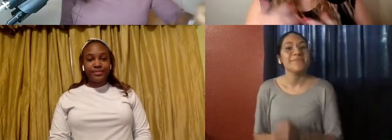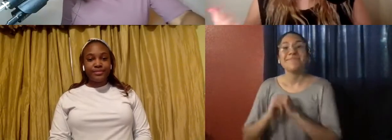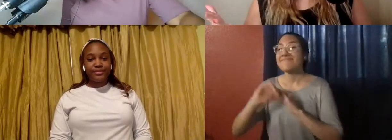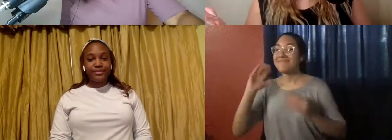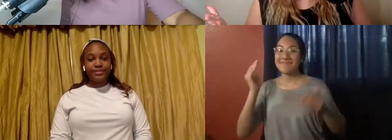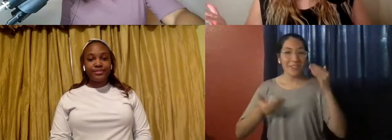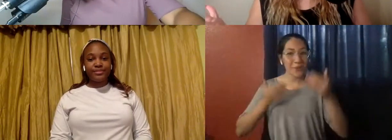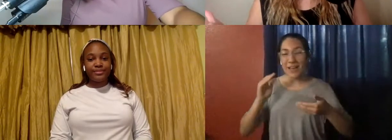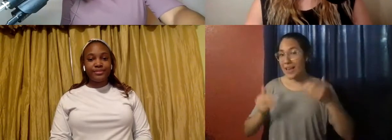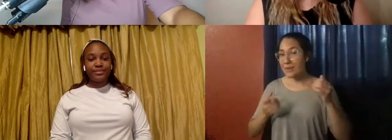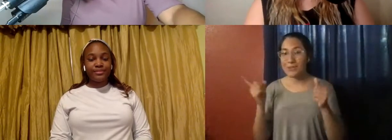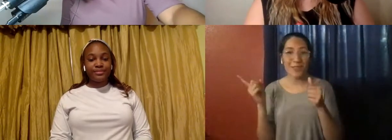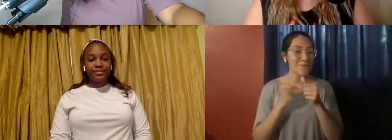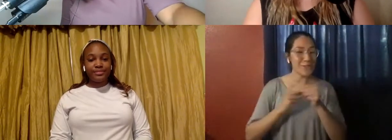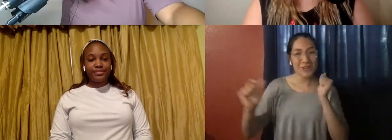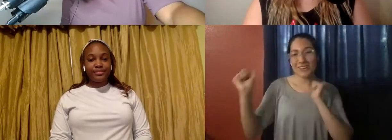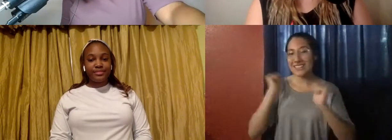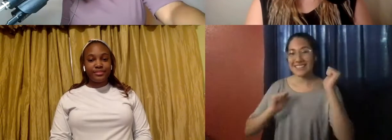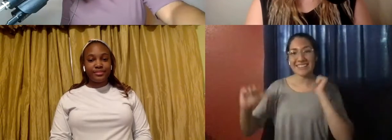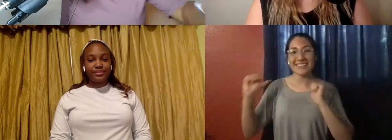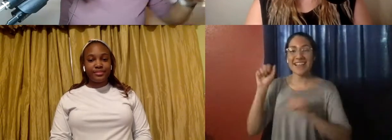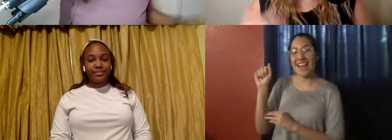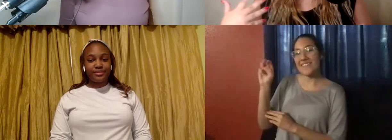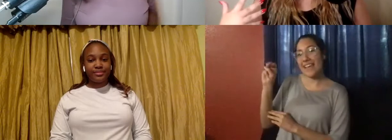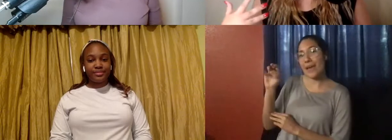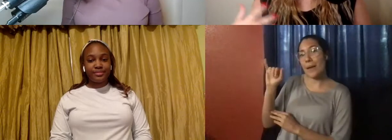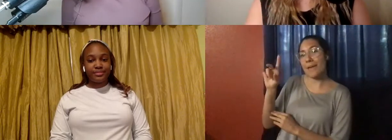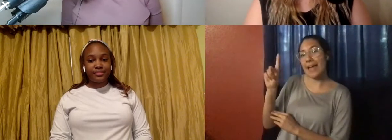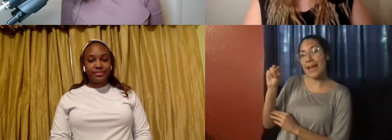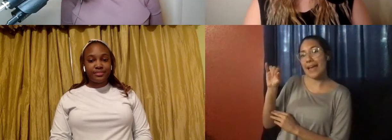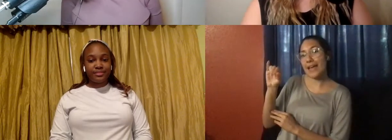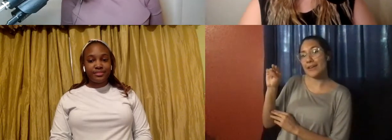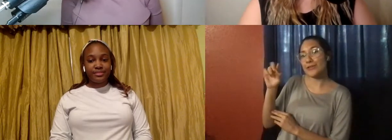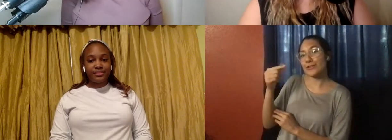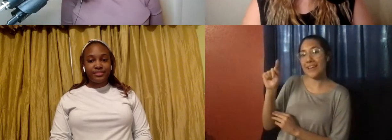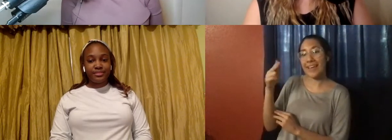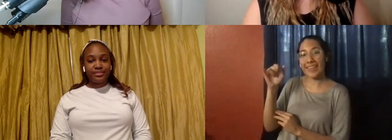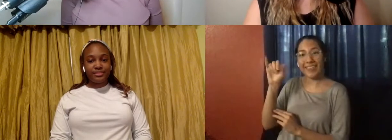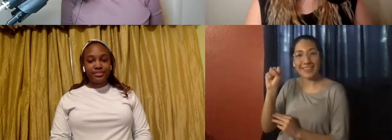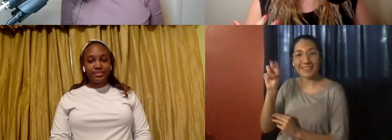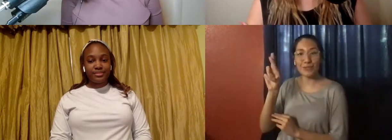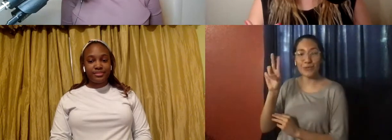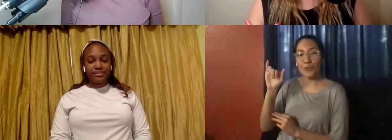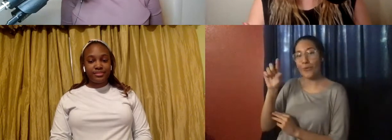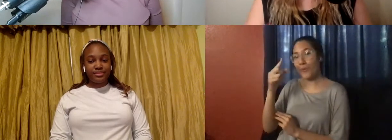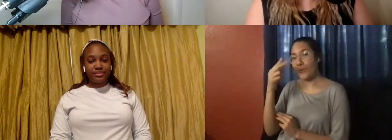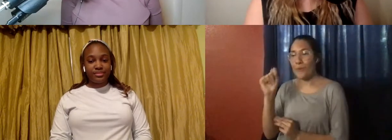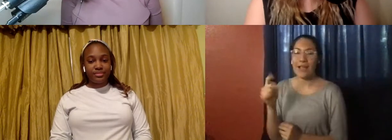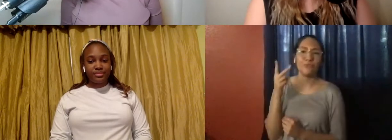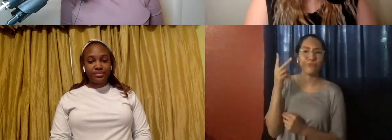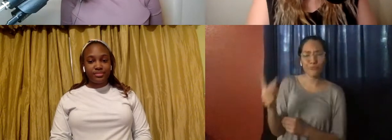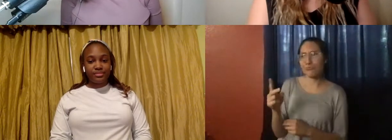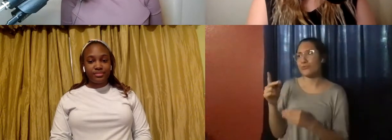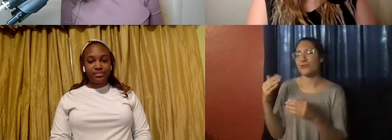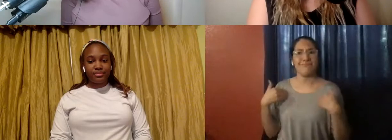to the first episode of Am I Doing This Wrong? The podcast where two millennials explore all aspects of adulthood. My name